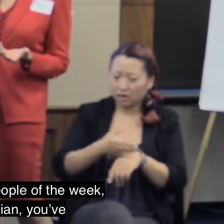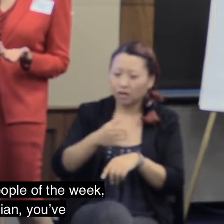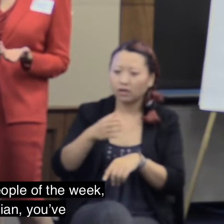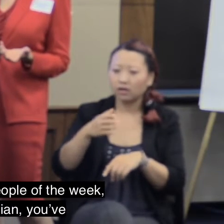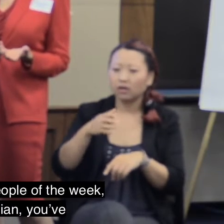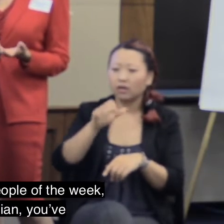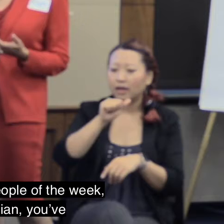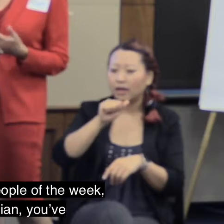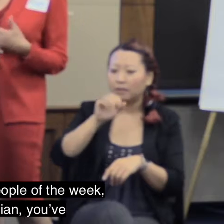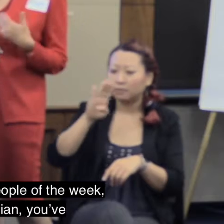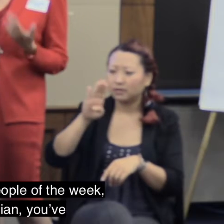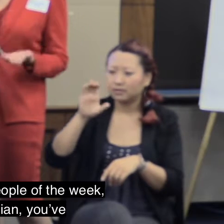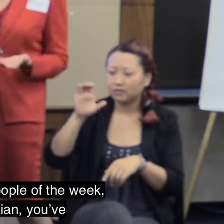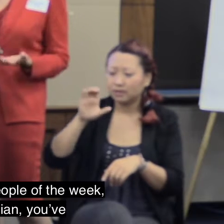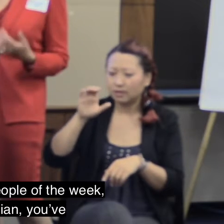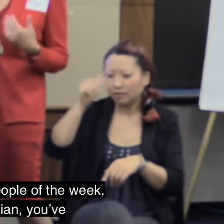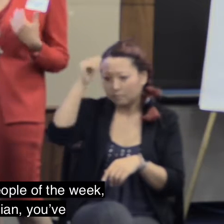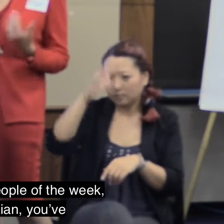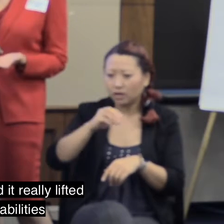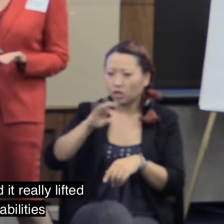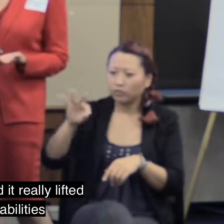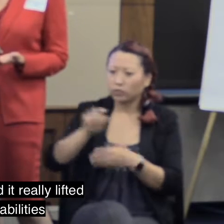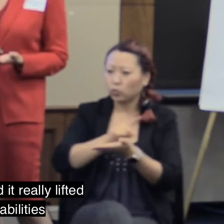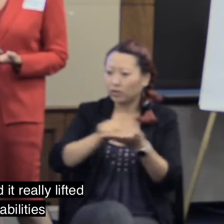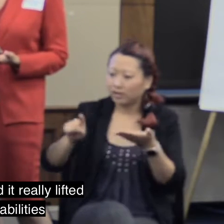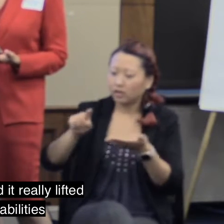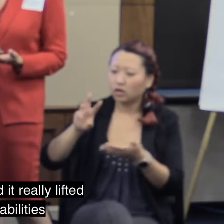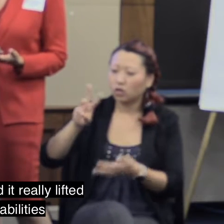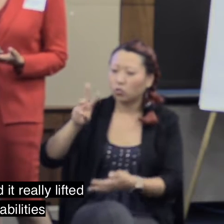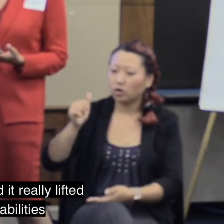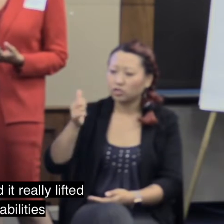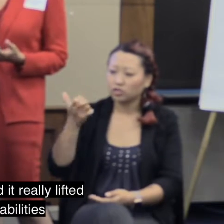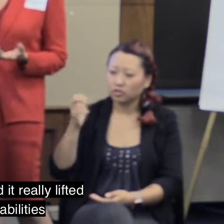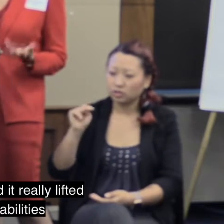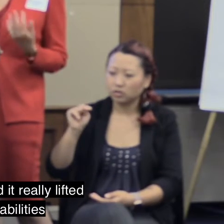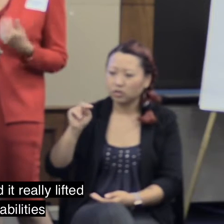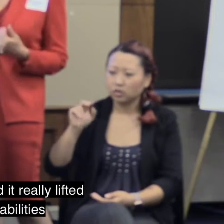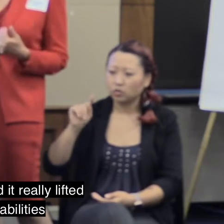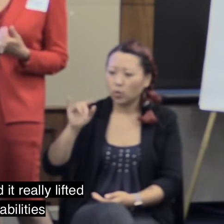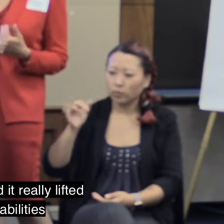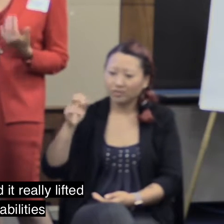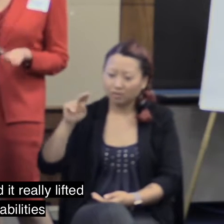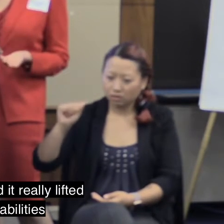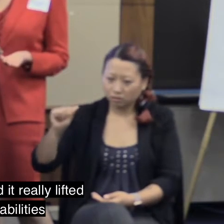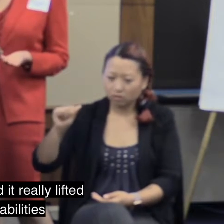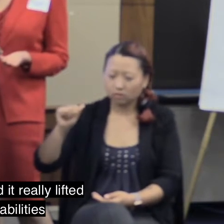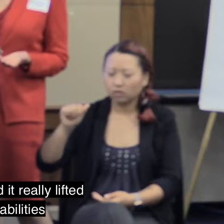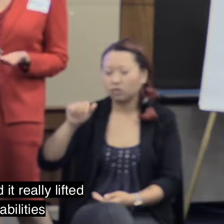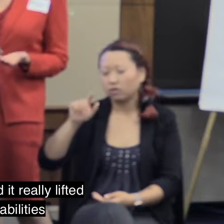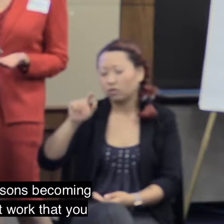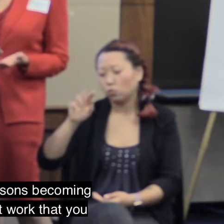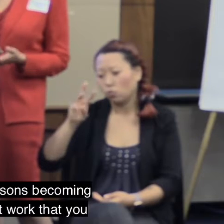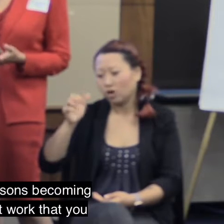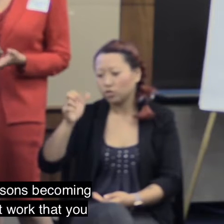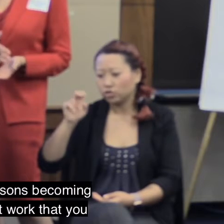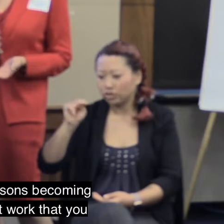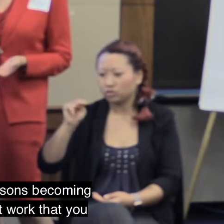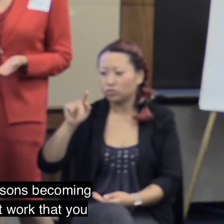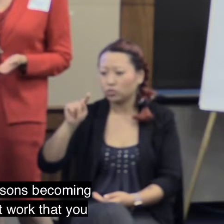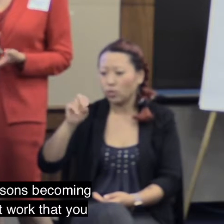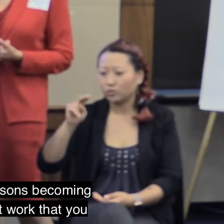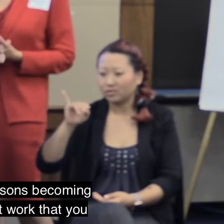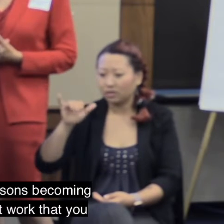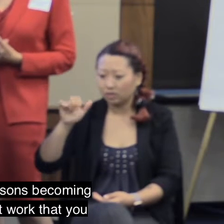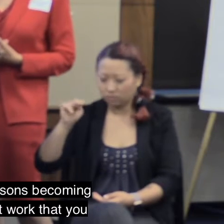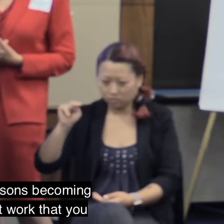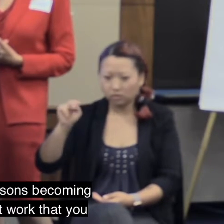Week or People of the Week. You've been in Washingtonian. You've been in People magazine. And it really lifted up what people with disabilities can do, and it was